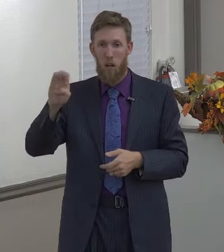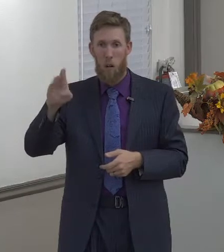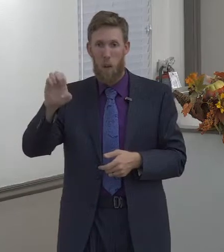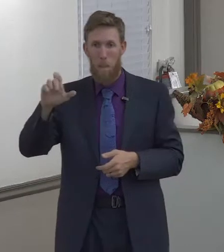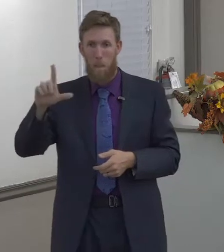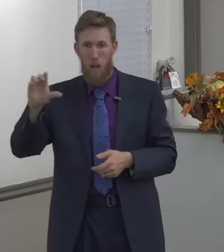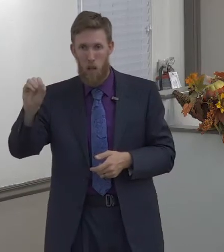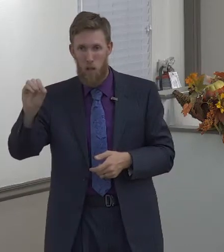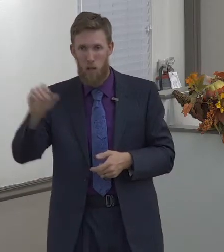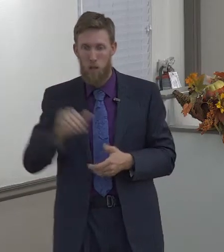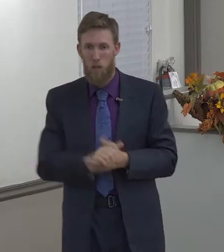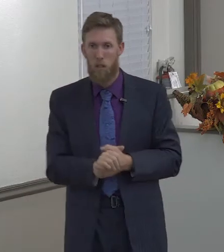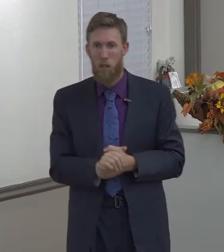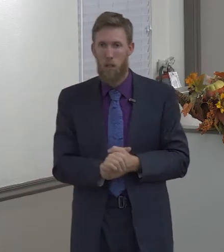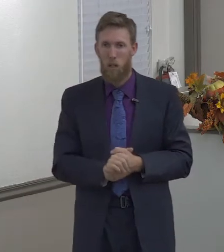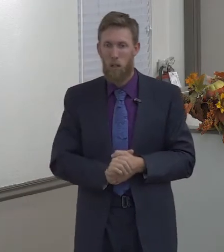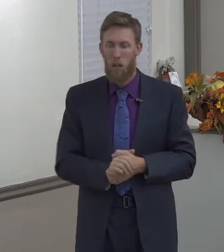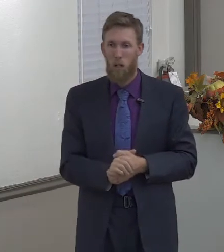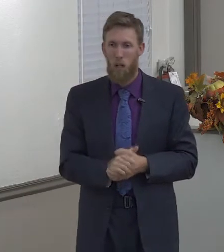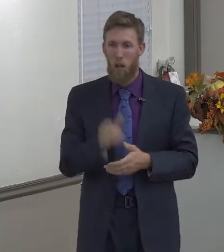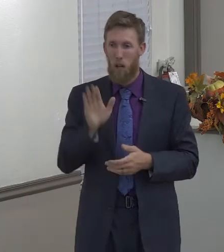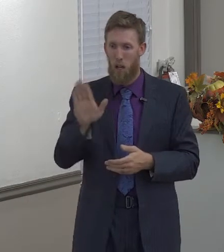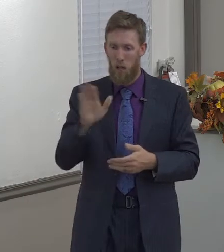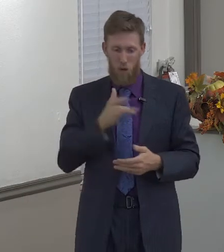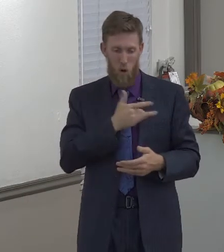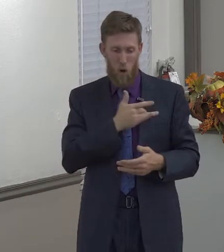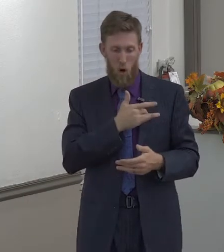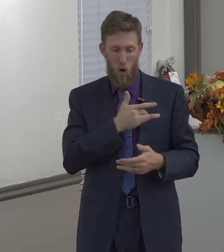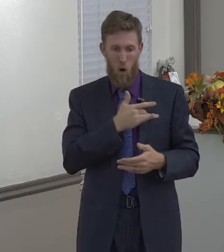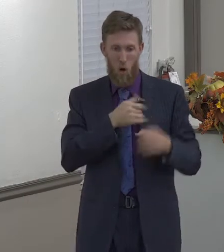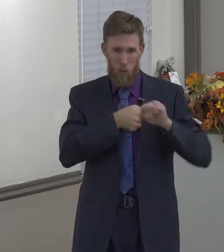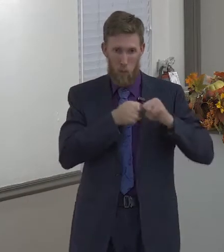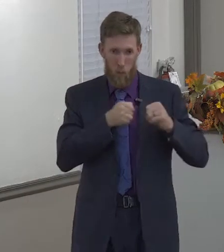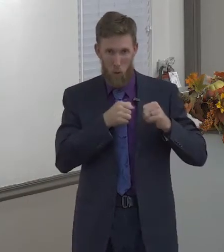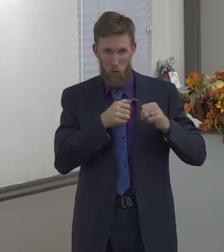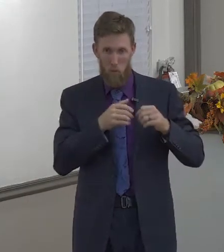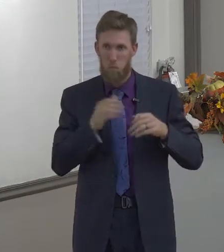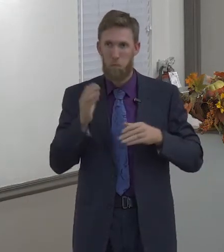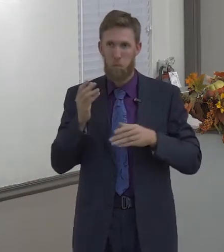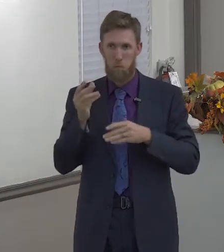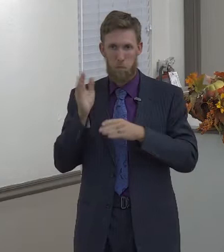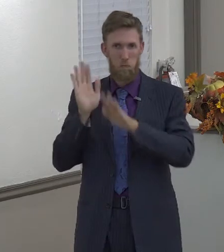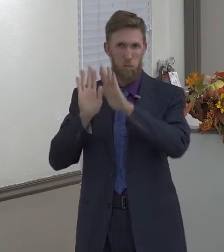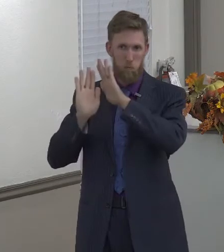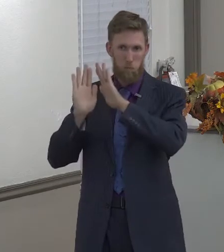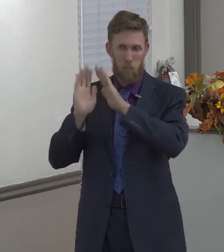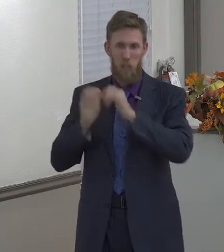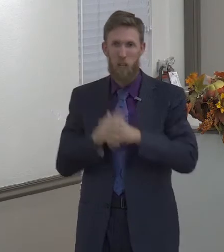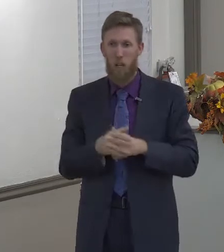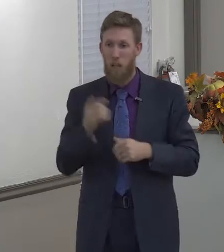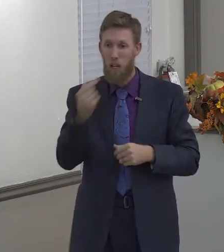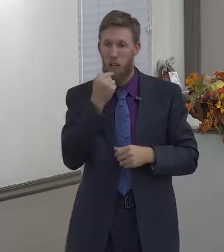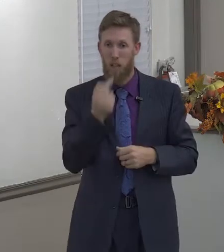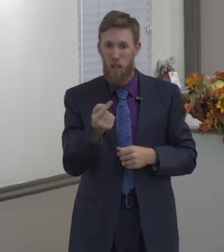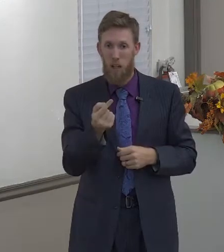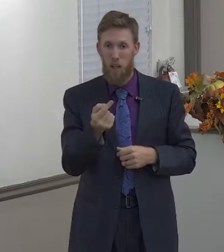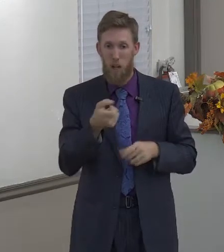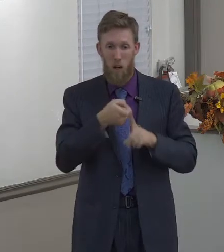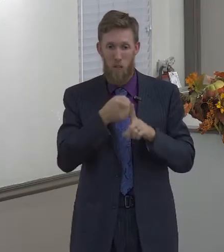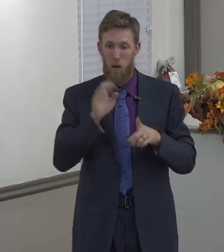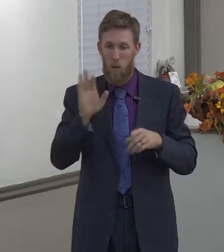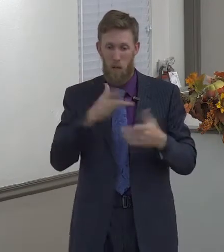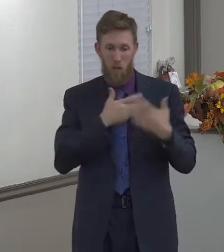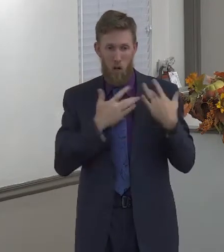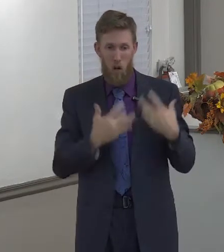his own mouth tell you how absolutely important God was involved in all of that. Where they went to dinner that